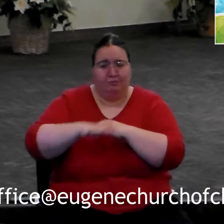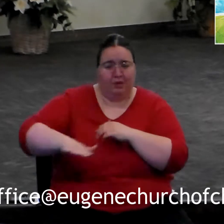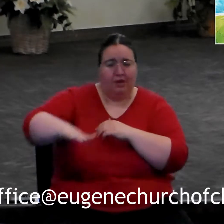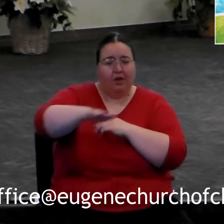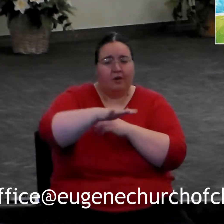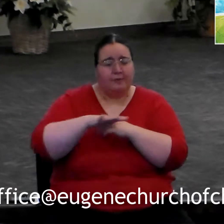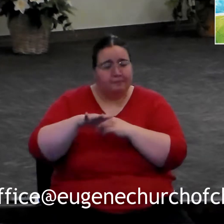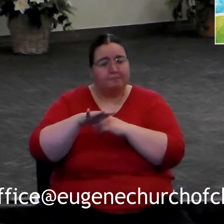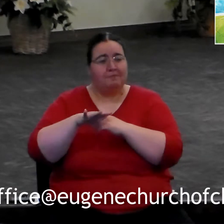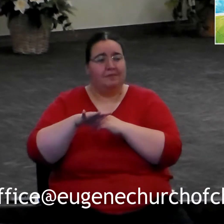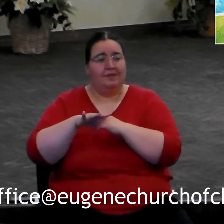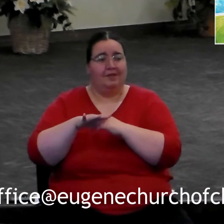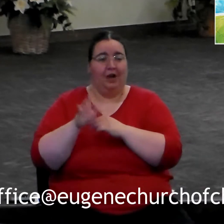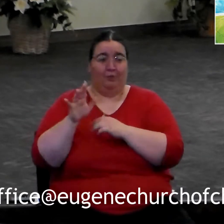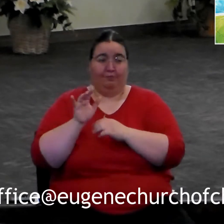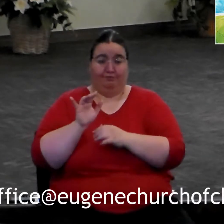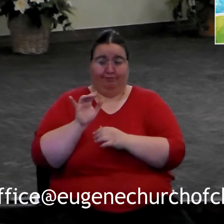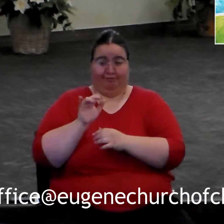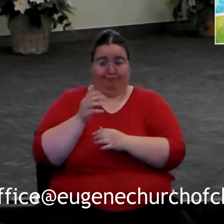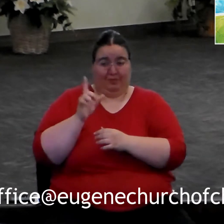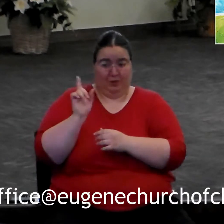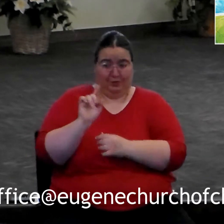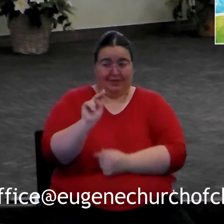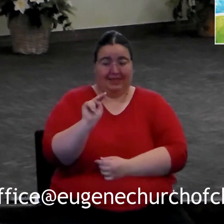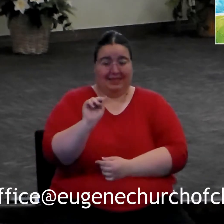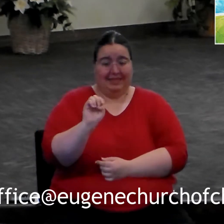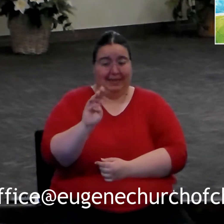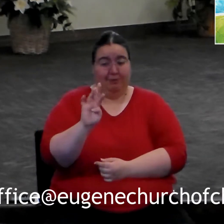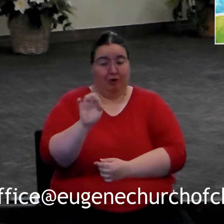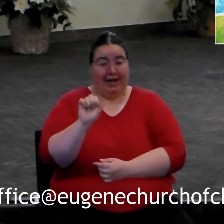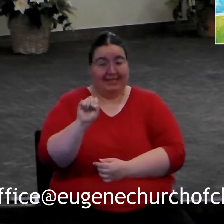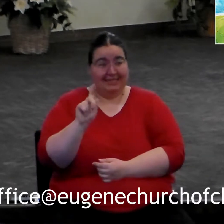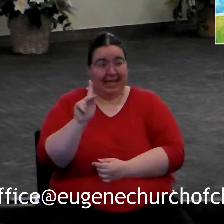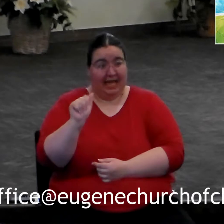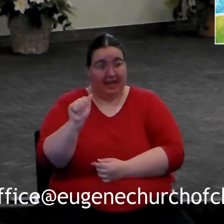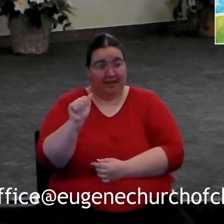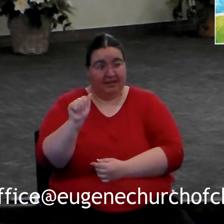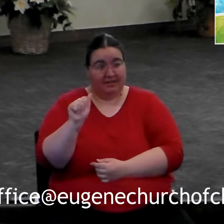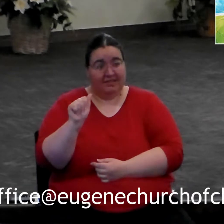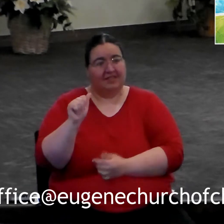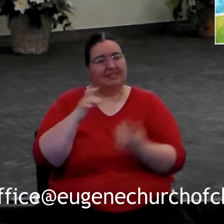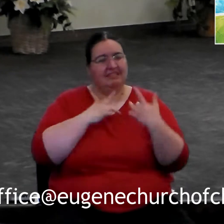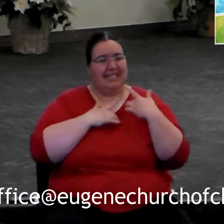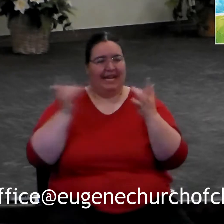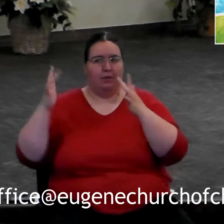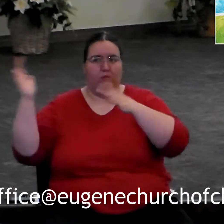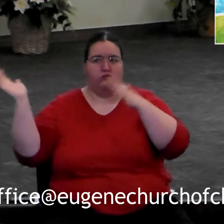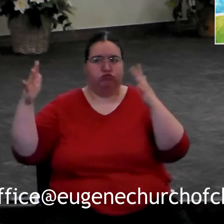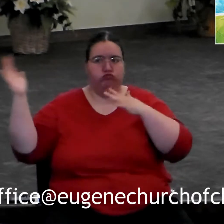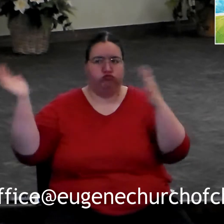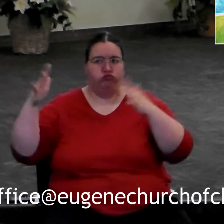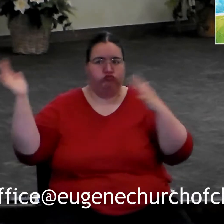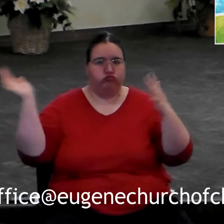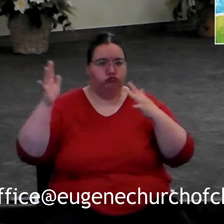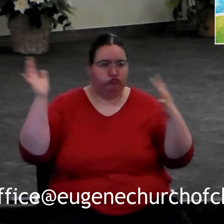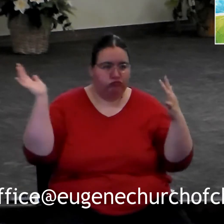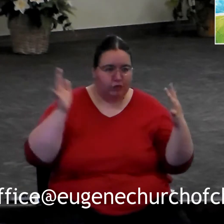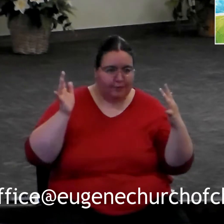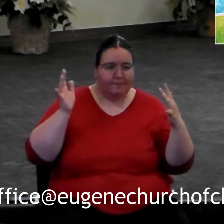they've, in a lot of these places built in a little foyer, we come in a certain set of doors from the outside, and then there's a little entryway, and then another set of doors. We're in the